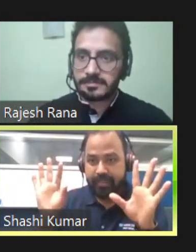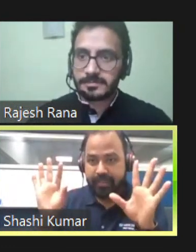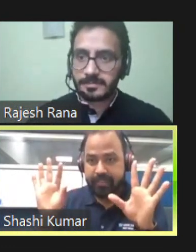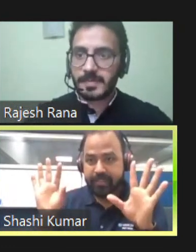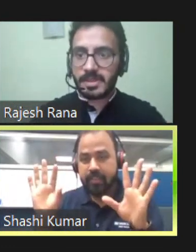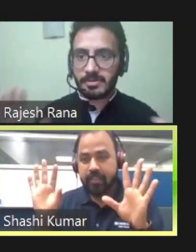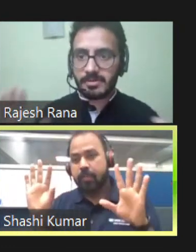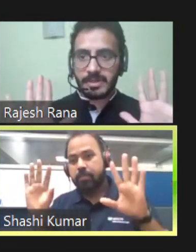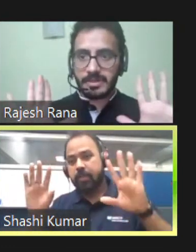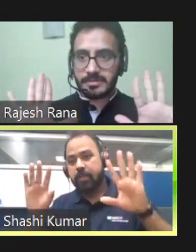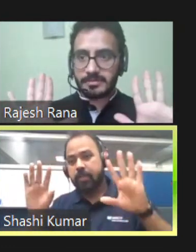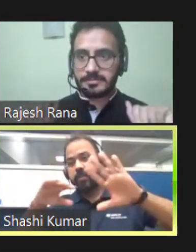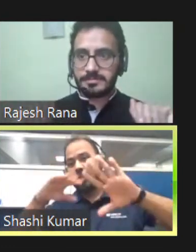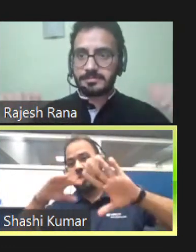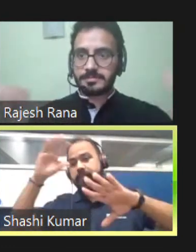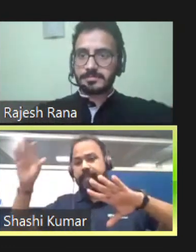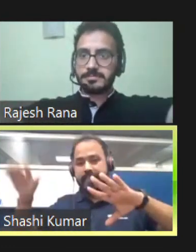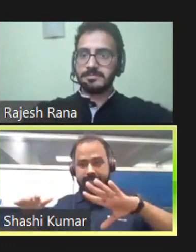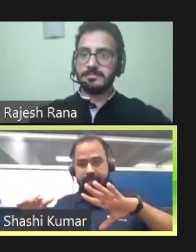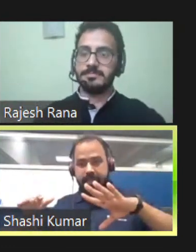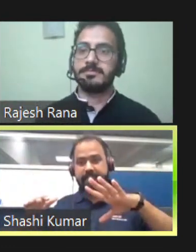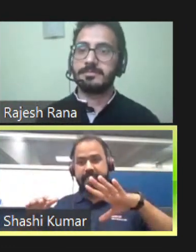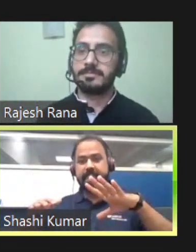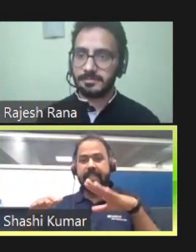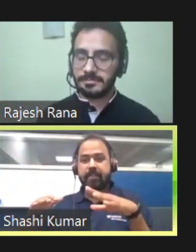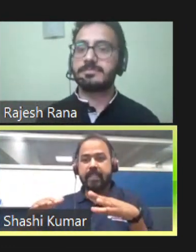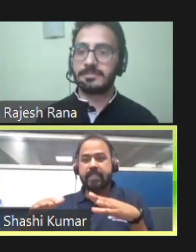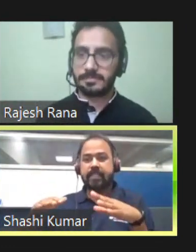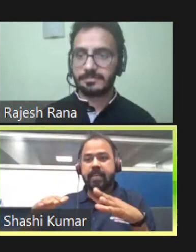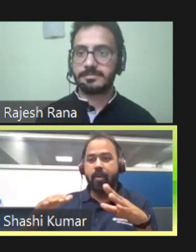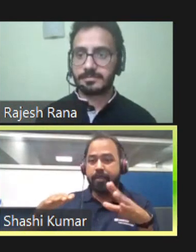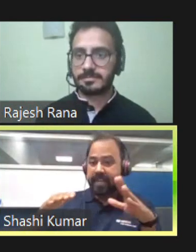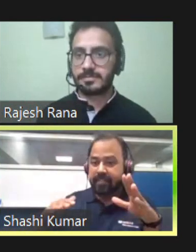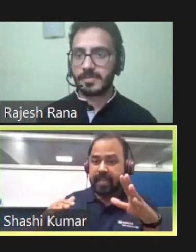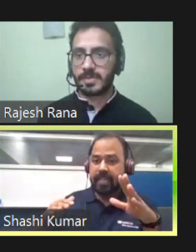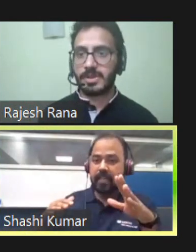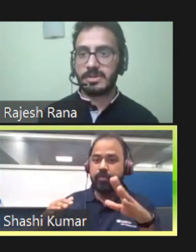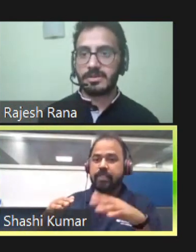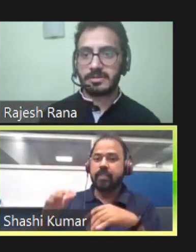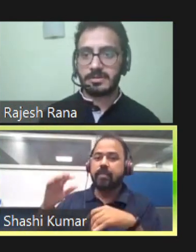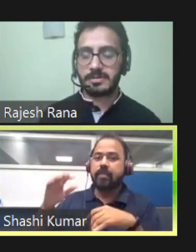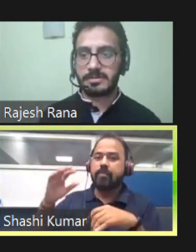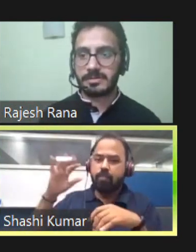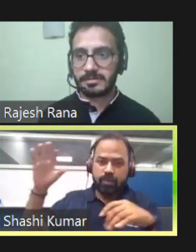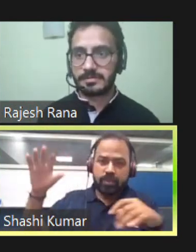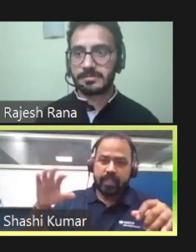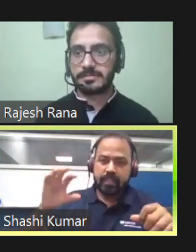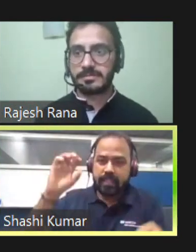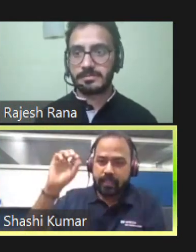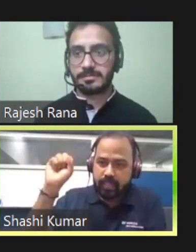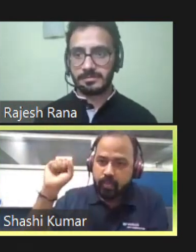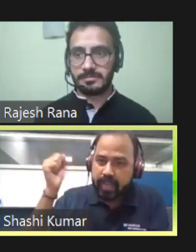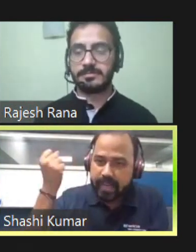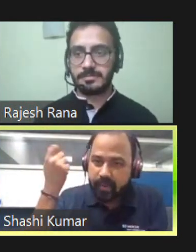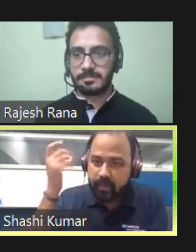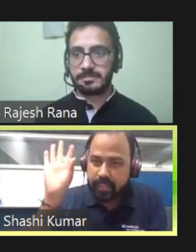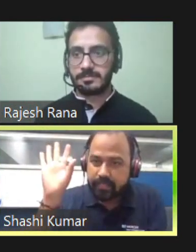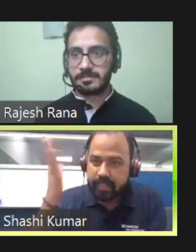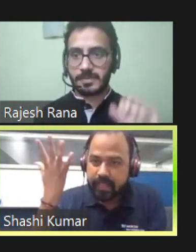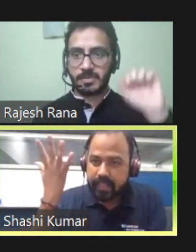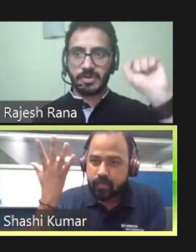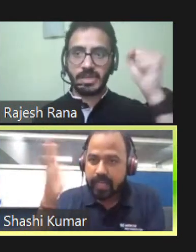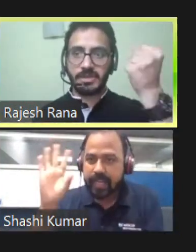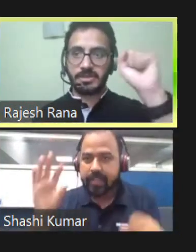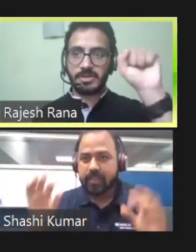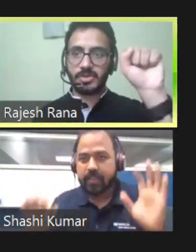Two hands. But in ASL, that means American Sign Language, mostly they are using one hand,